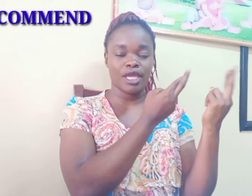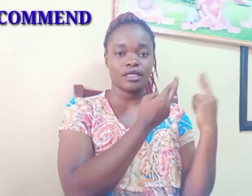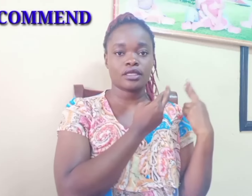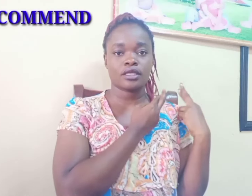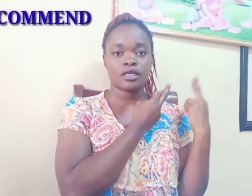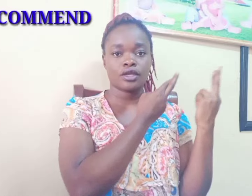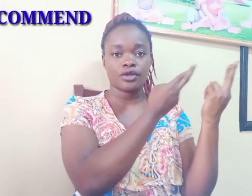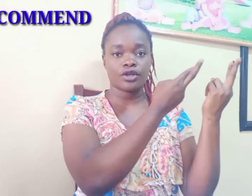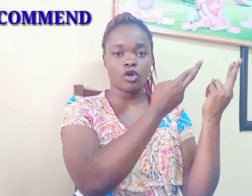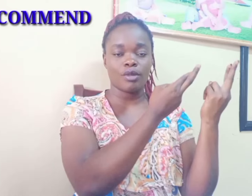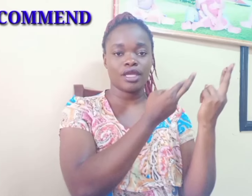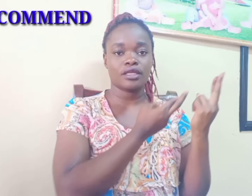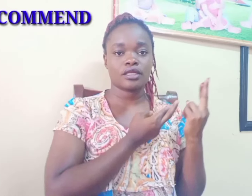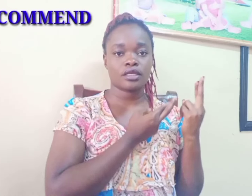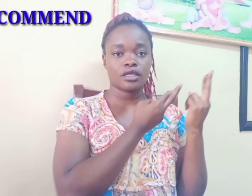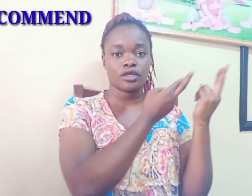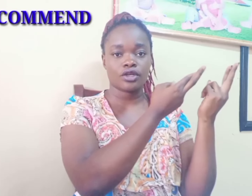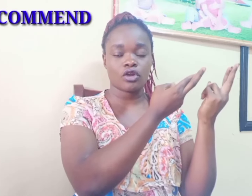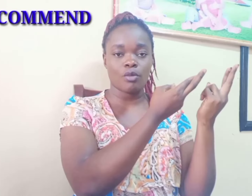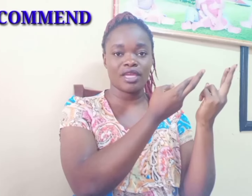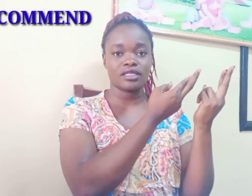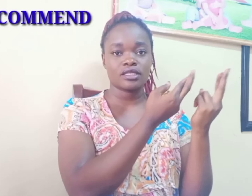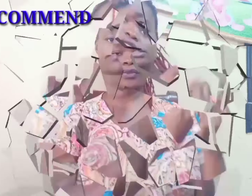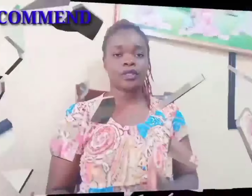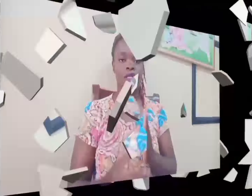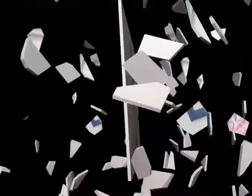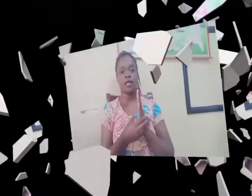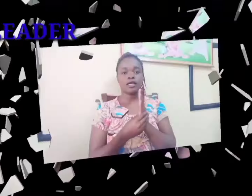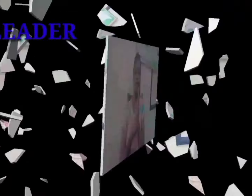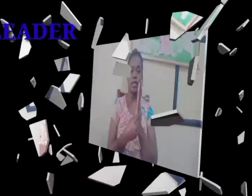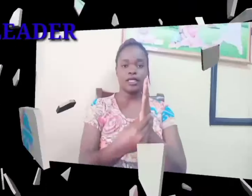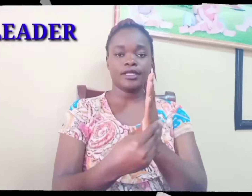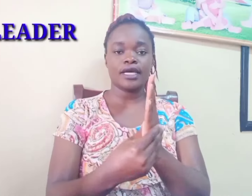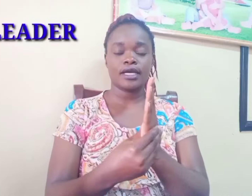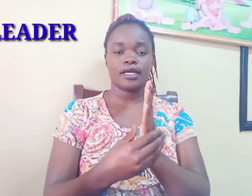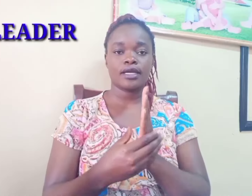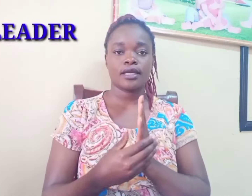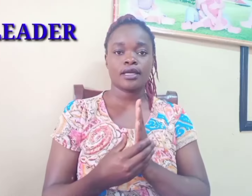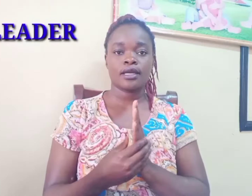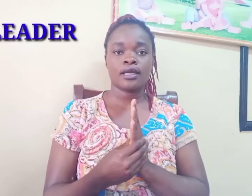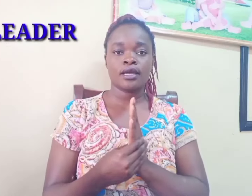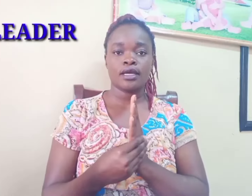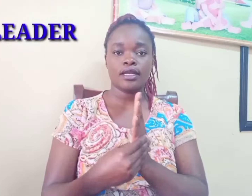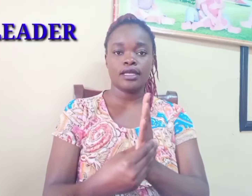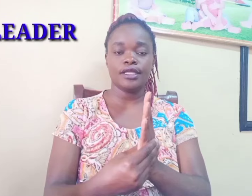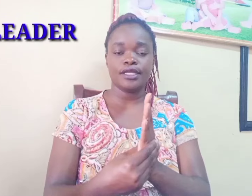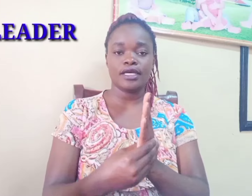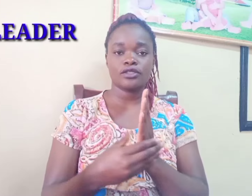Recommend. Recommend. Recommend. Leader. Leader.